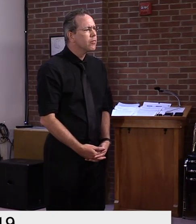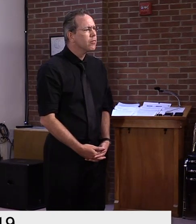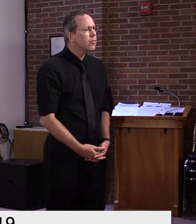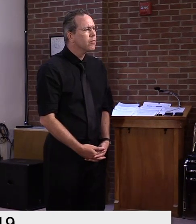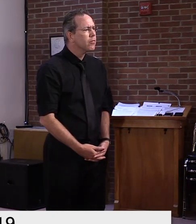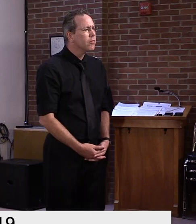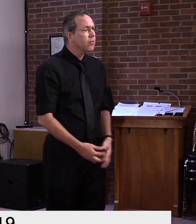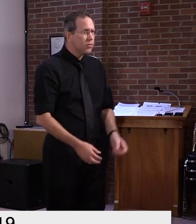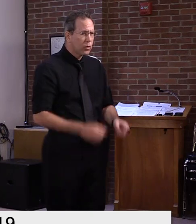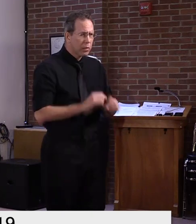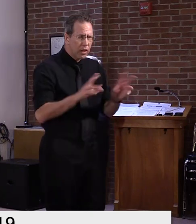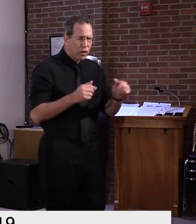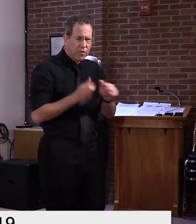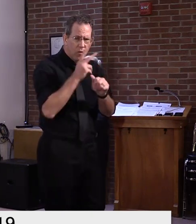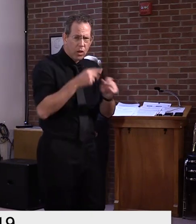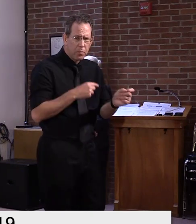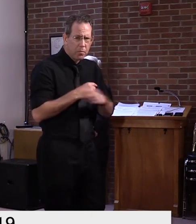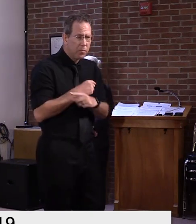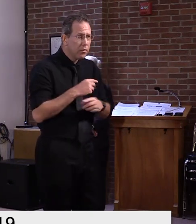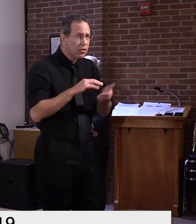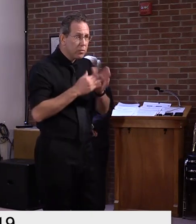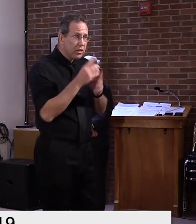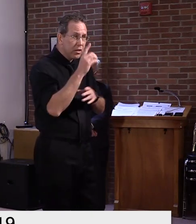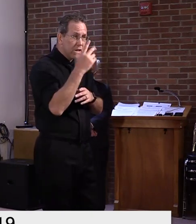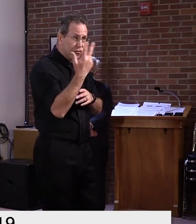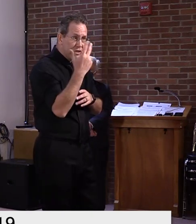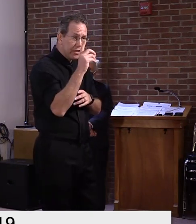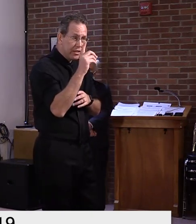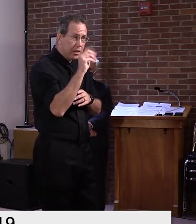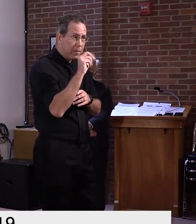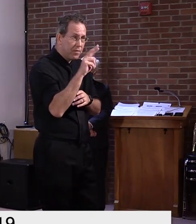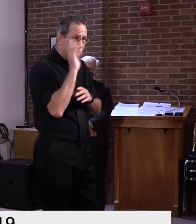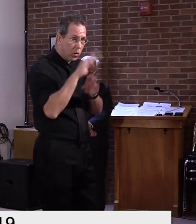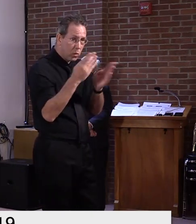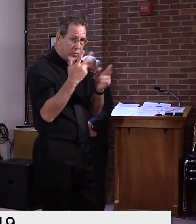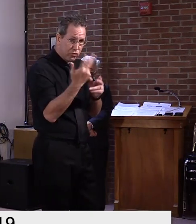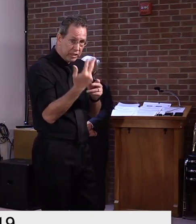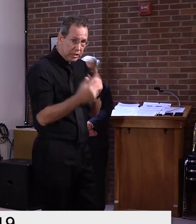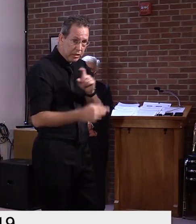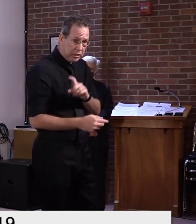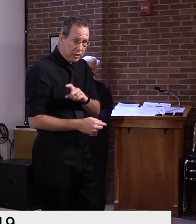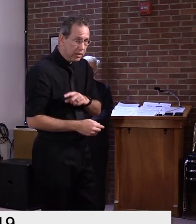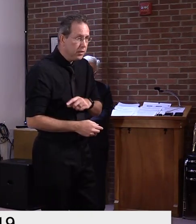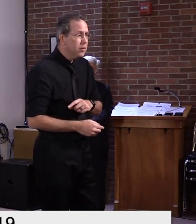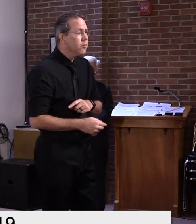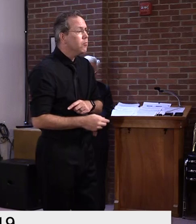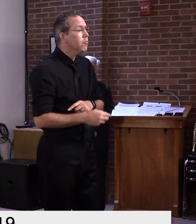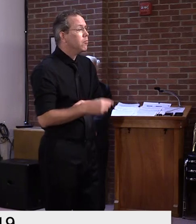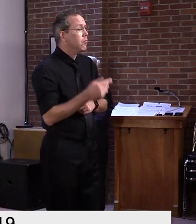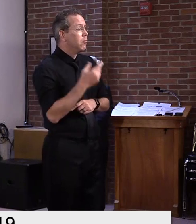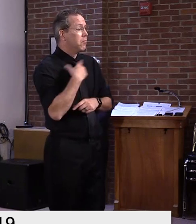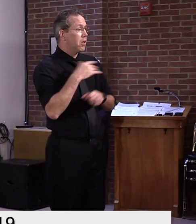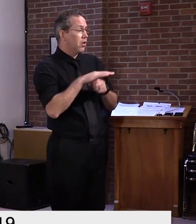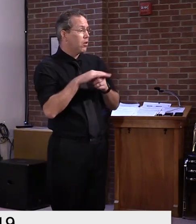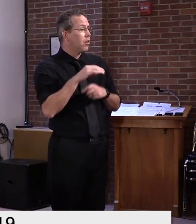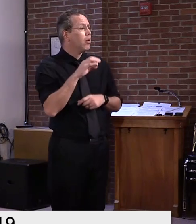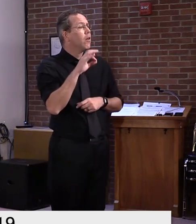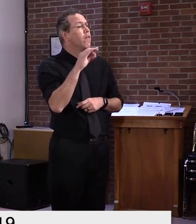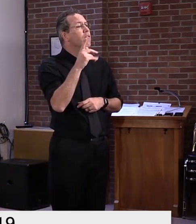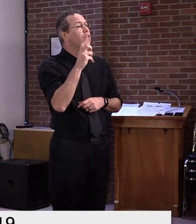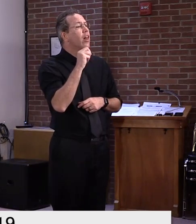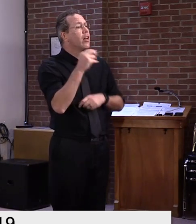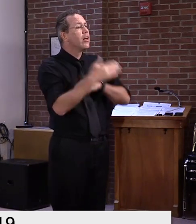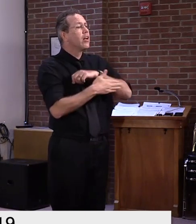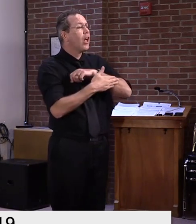opening. I know a lot of residents from Franklin County rely on, or used to rely on, the